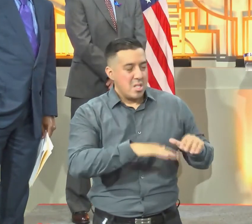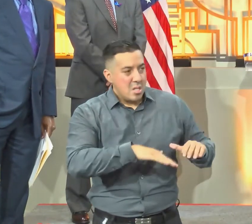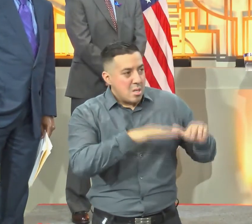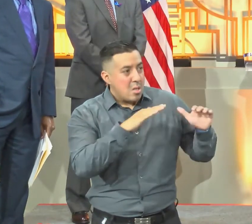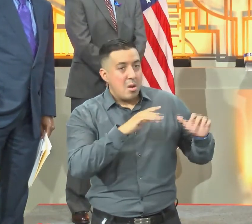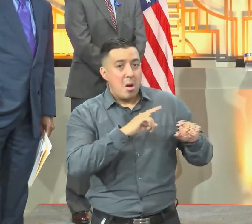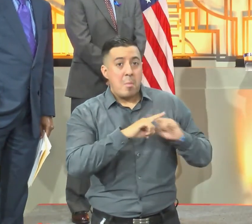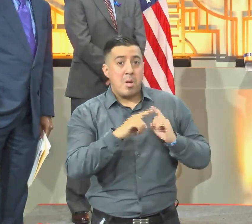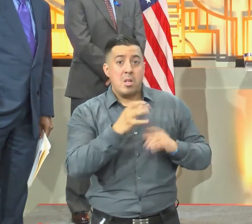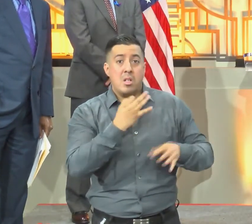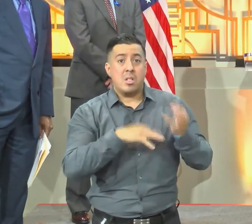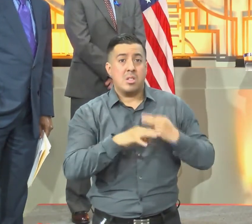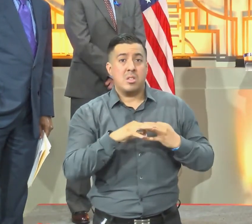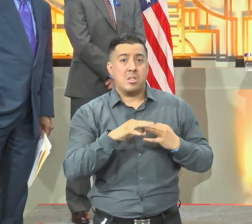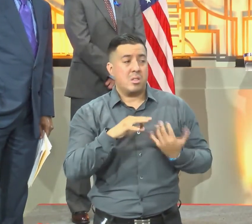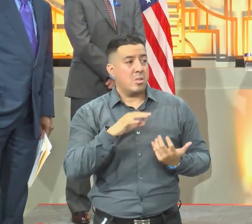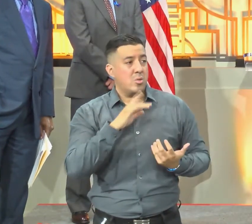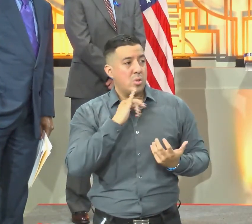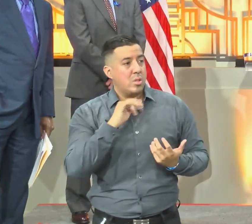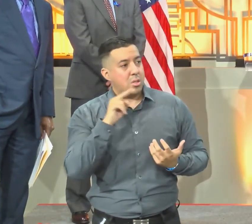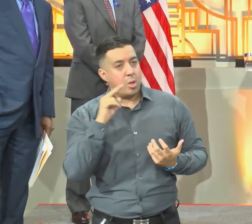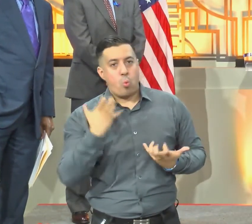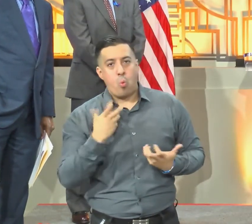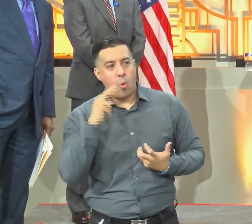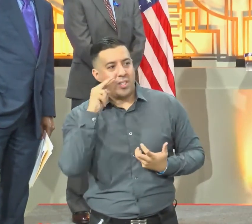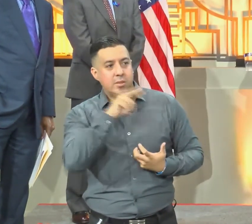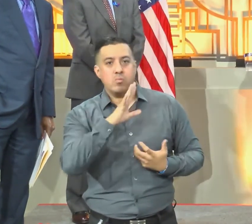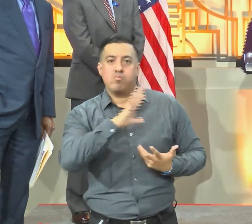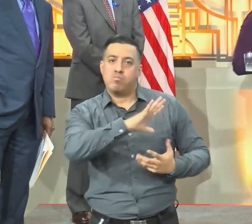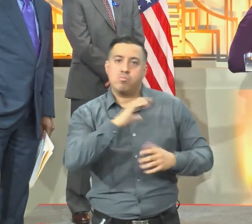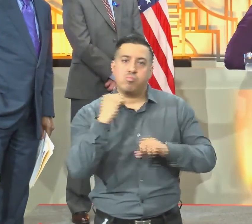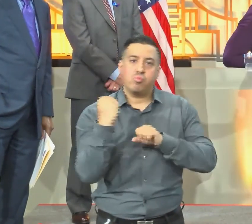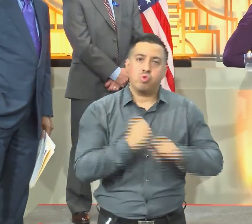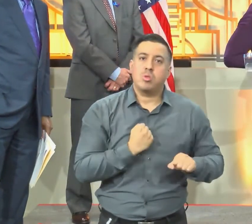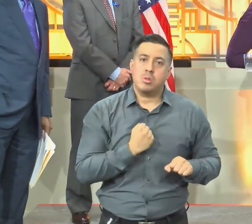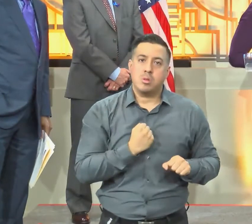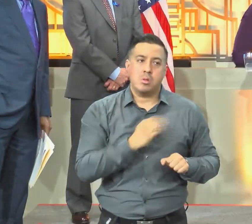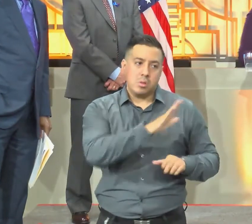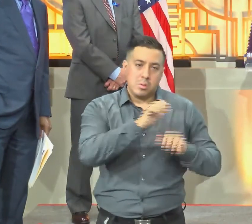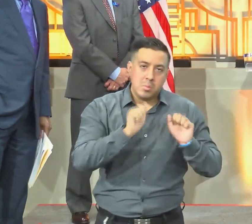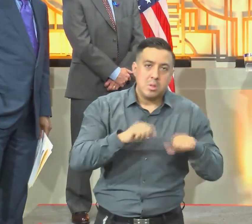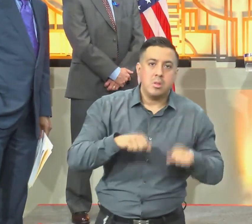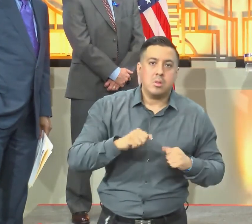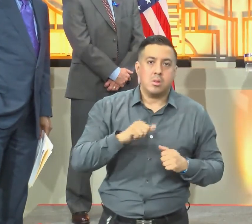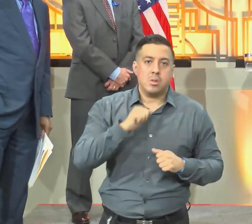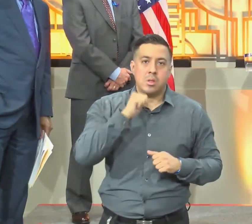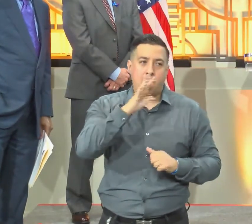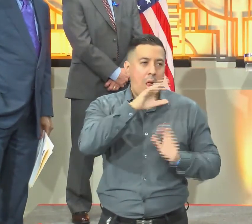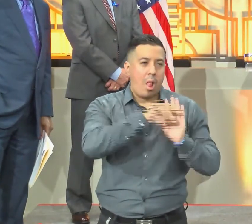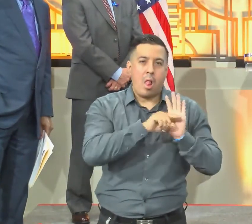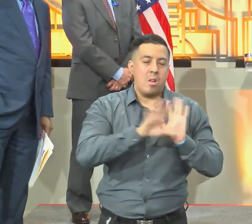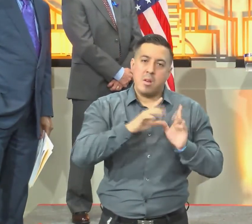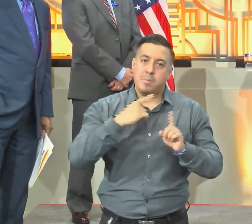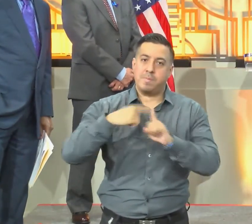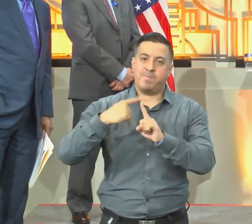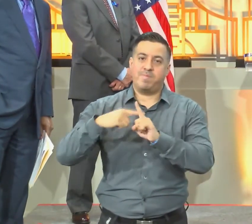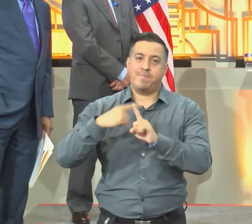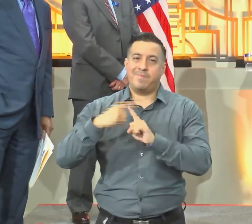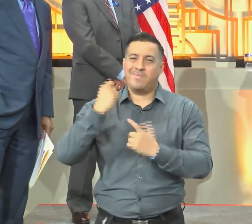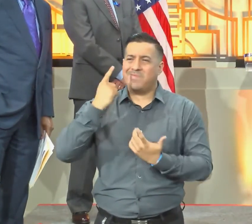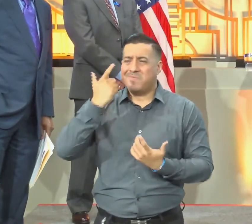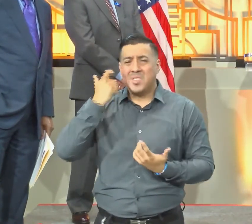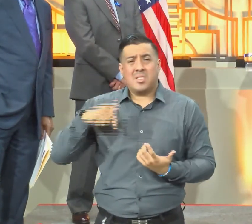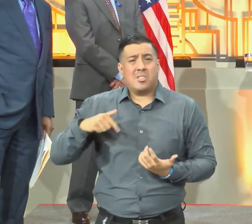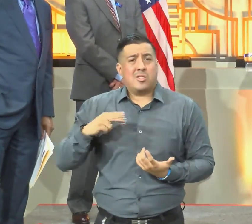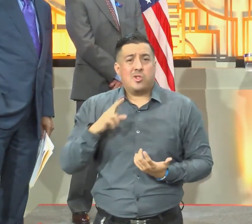have chosen to see them through the lens of their strengths, through their potential. It is a game changer, and it's so Houston.